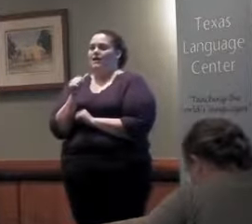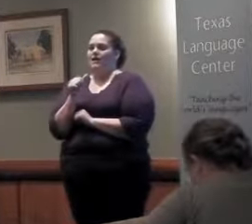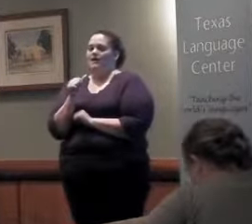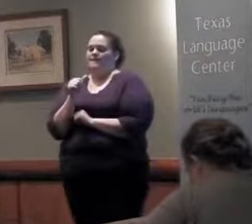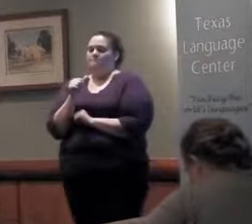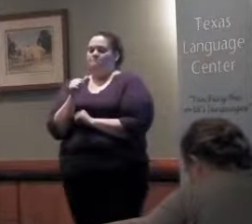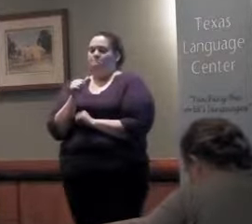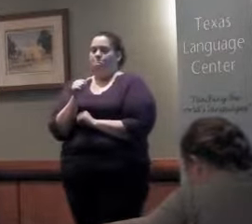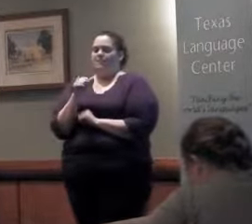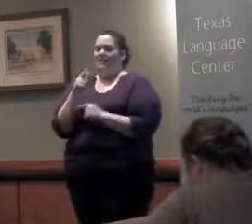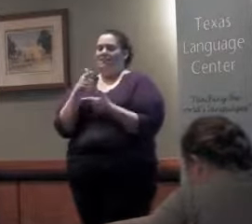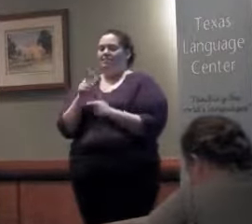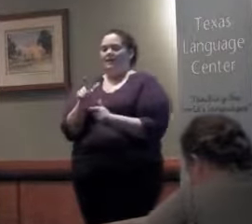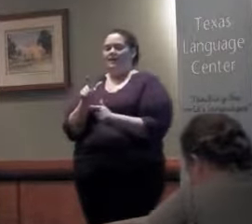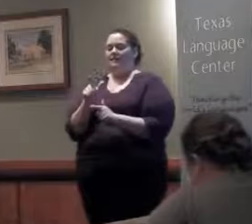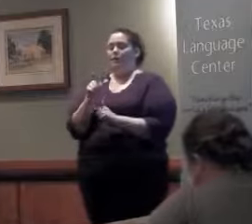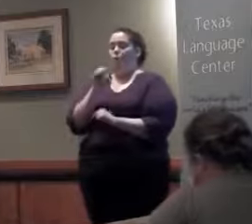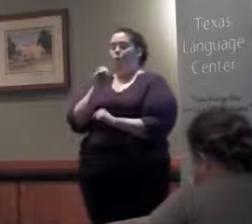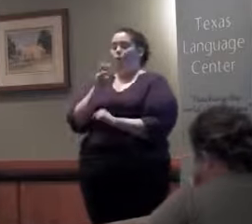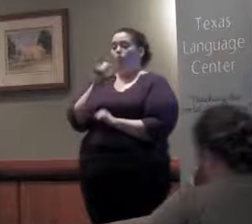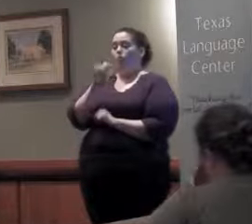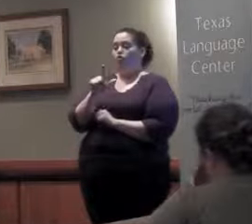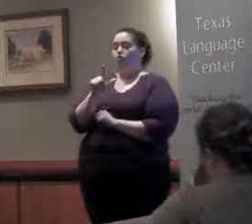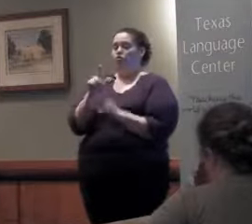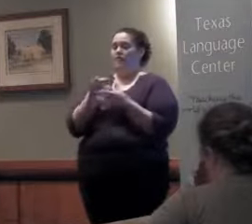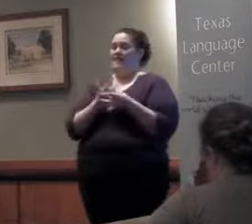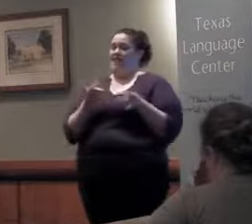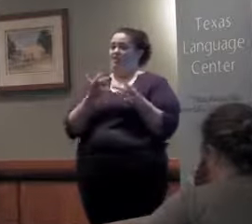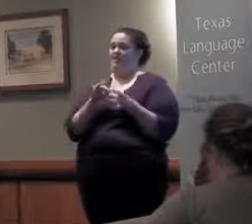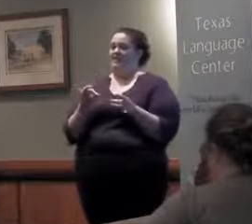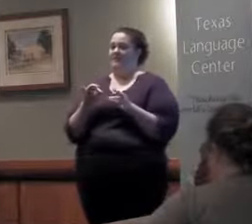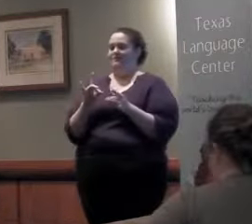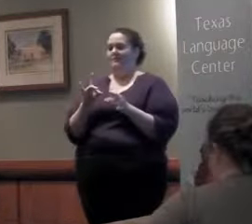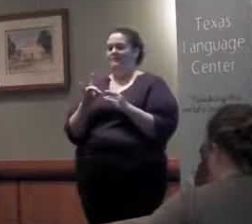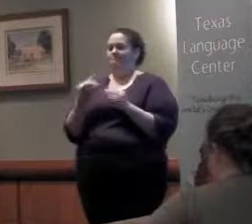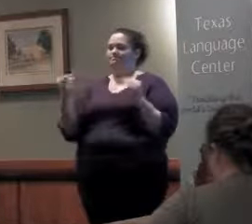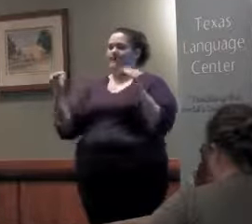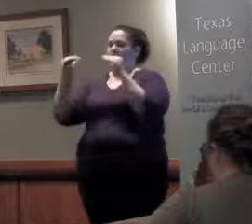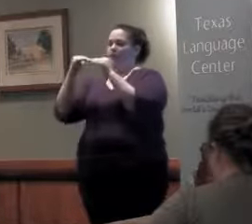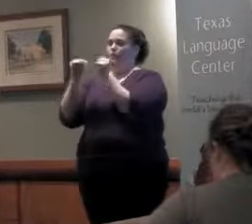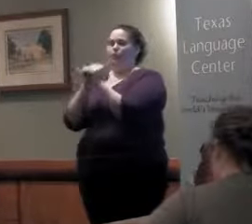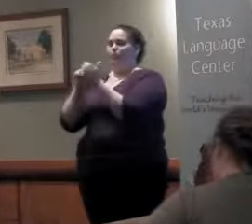of prestige as written forms. But what do I mean by